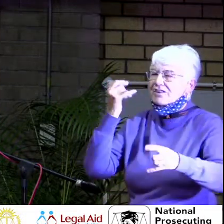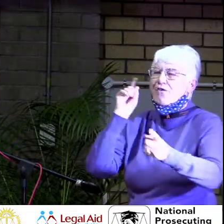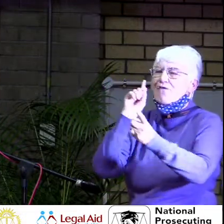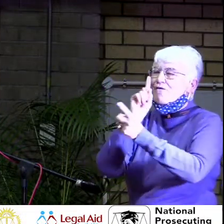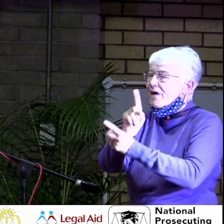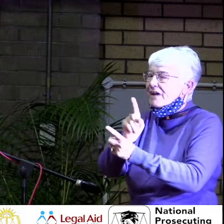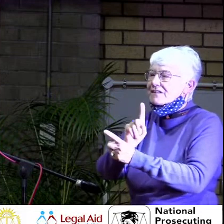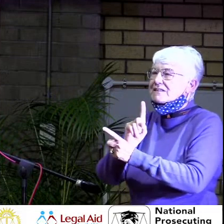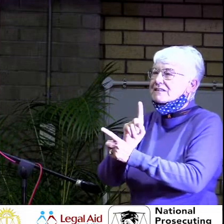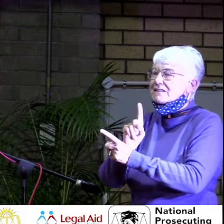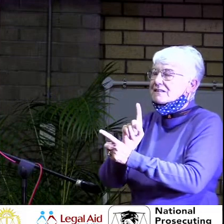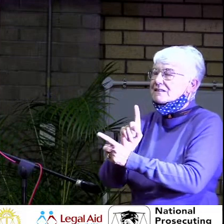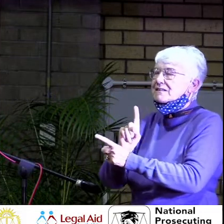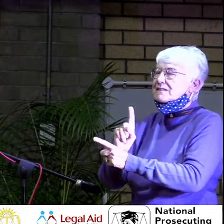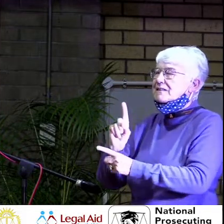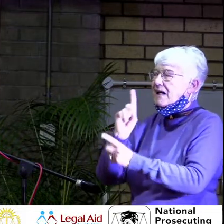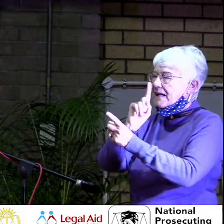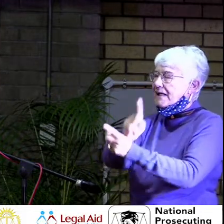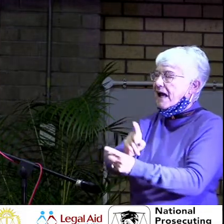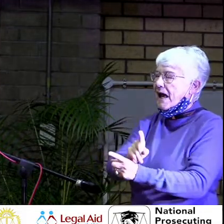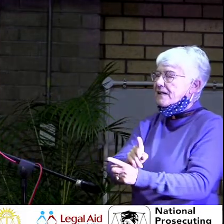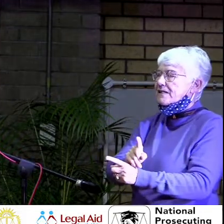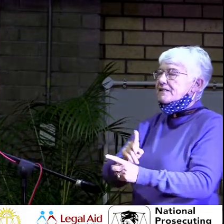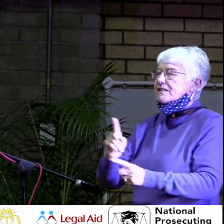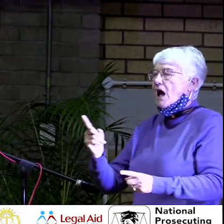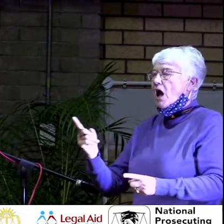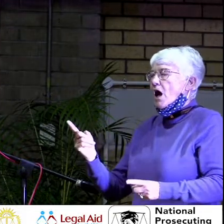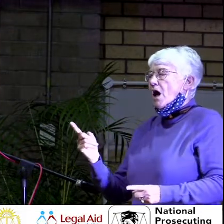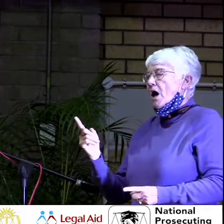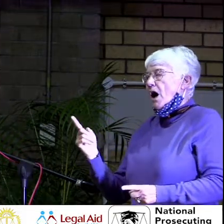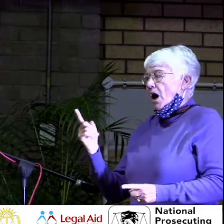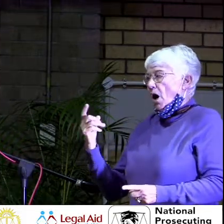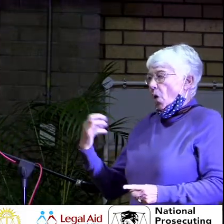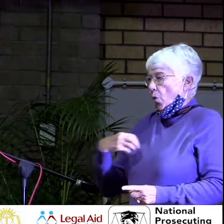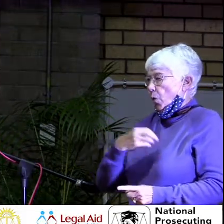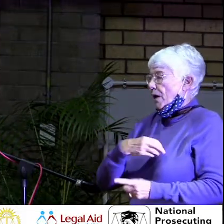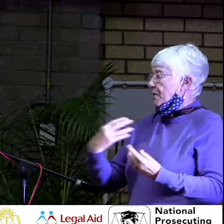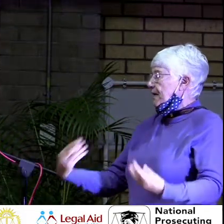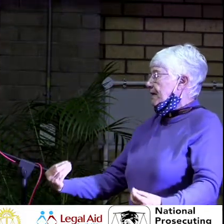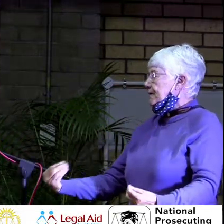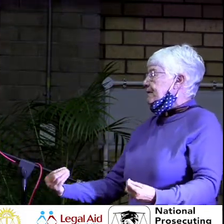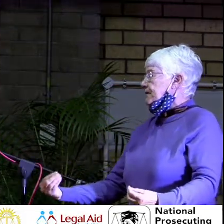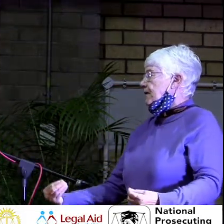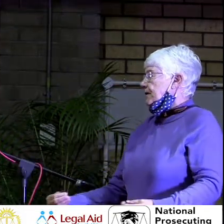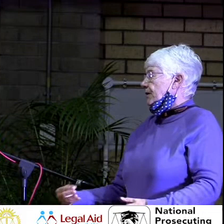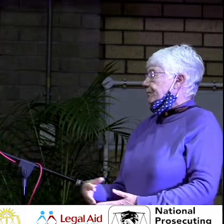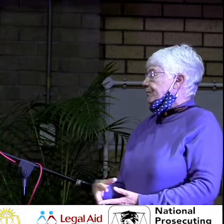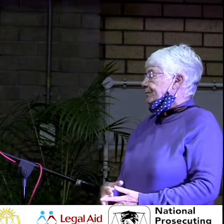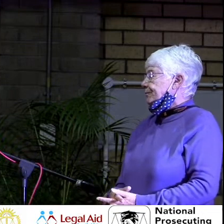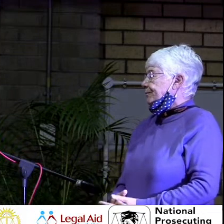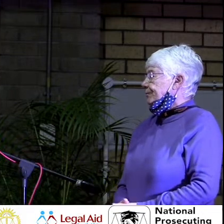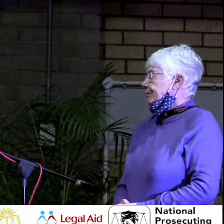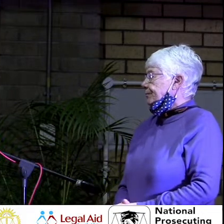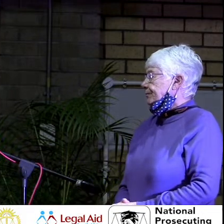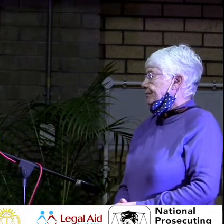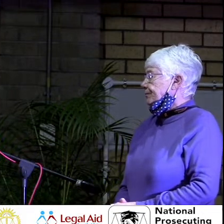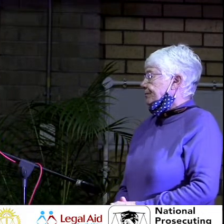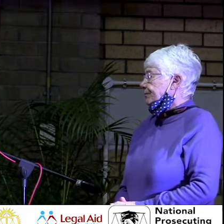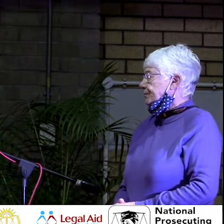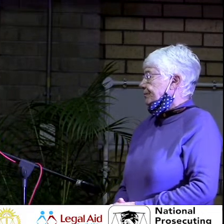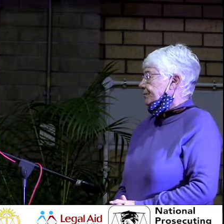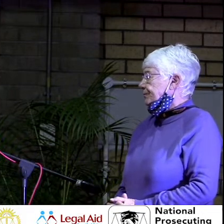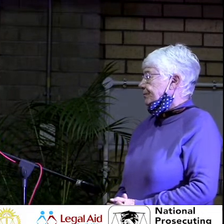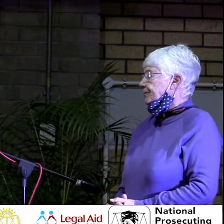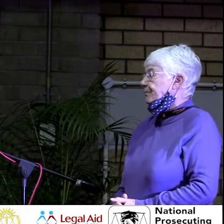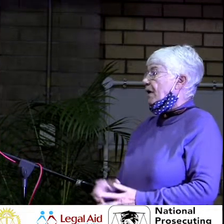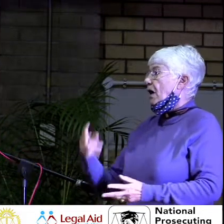The services that we provide, and the Minister spoke this morning of the Tutuzela Care Centre. The center